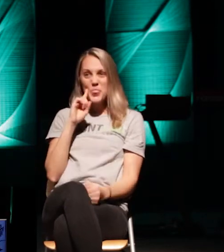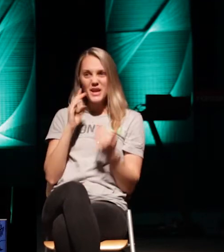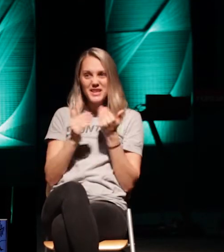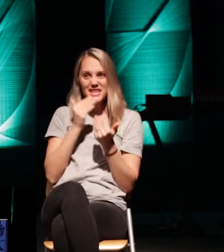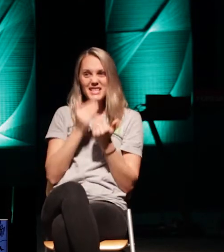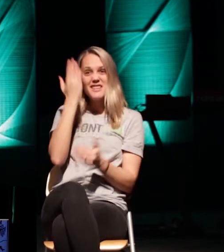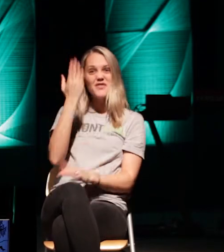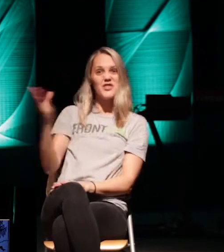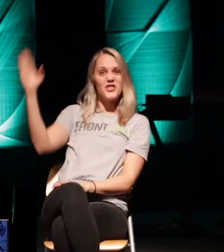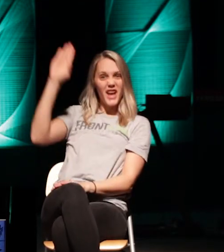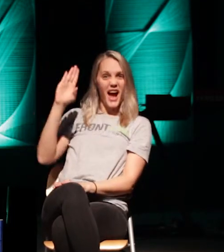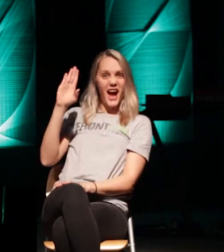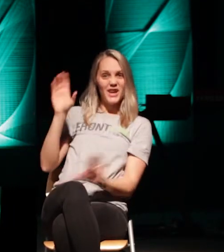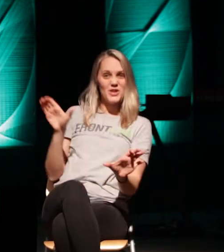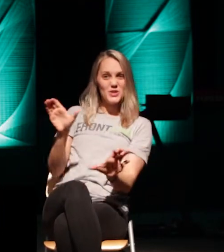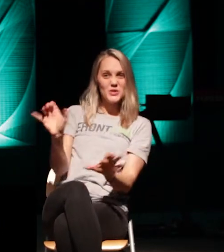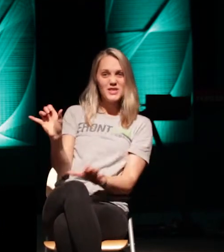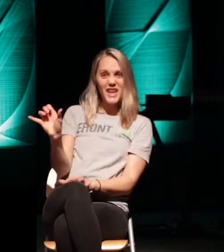go, Jonah,